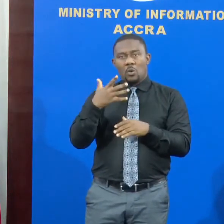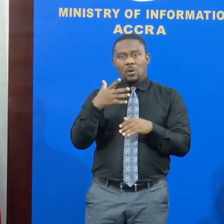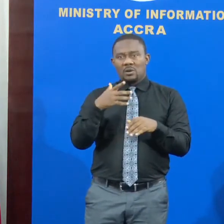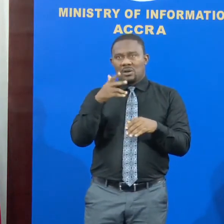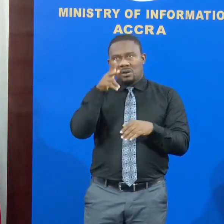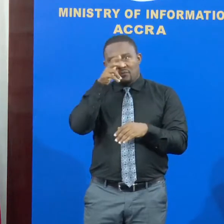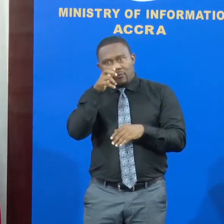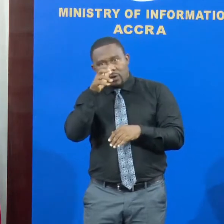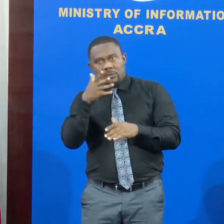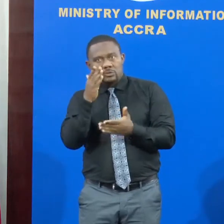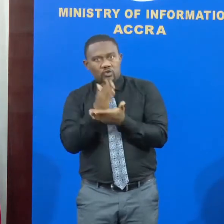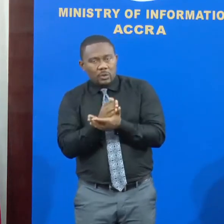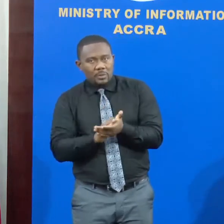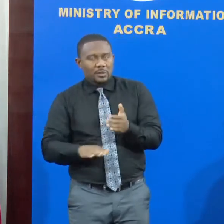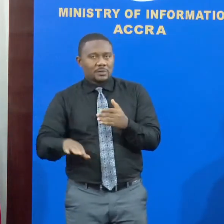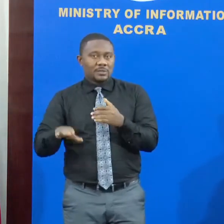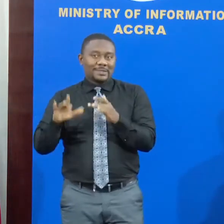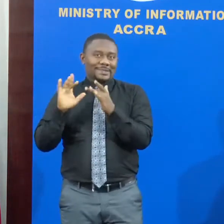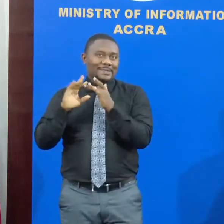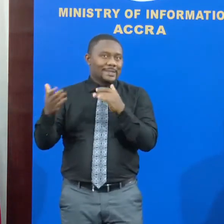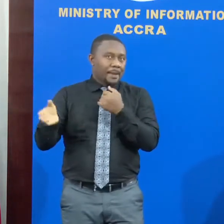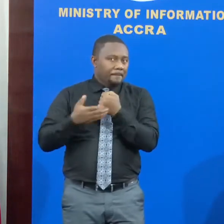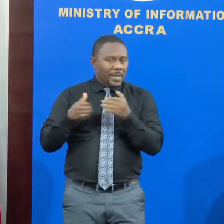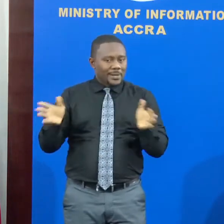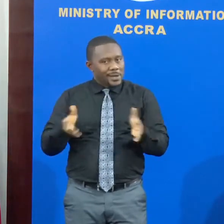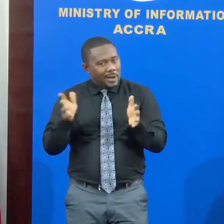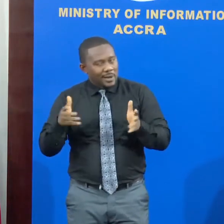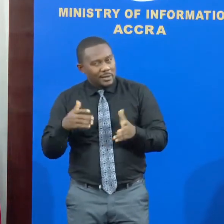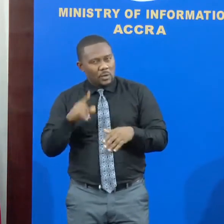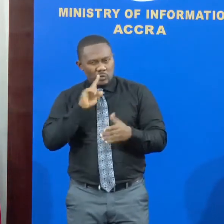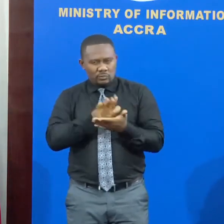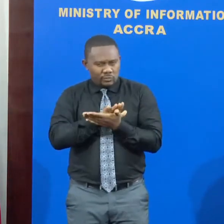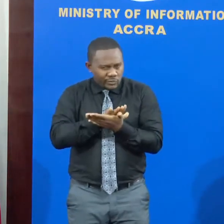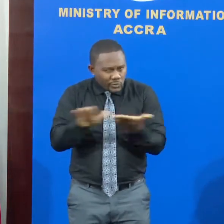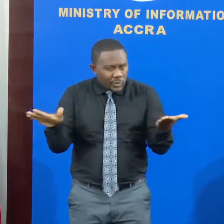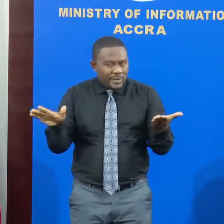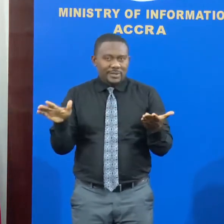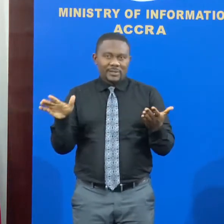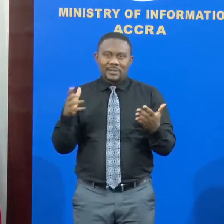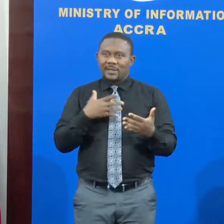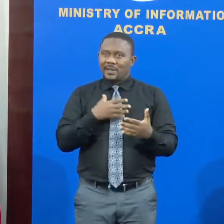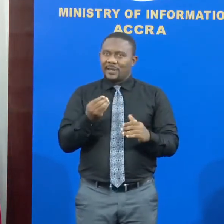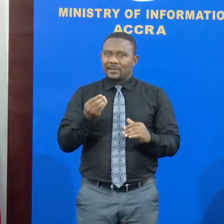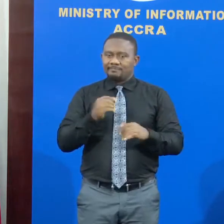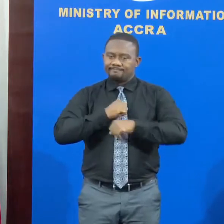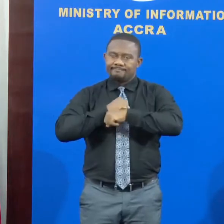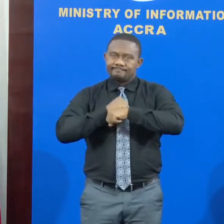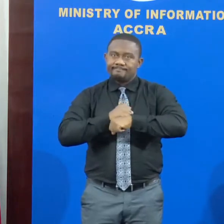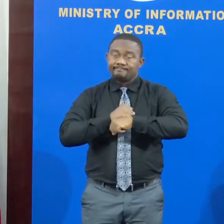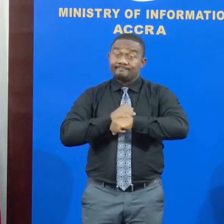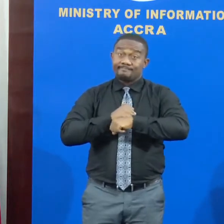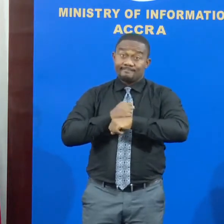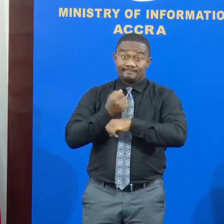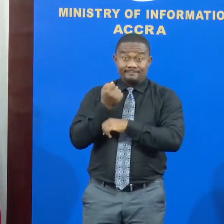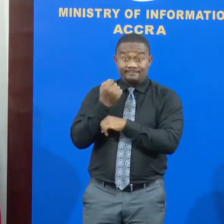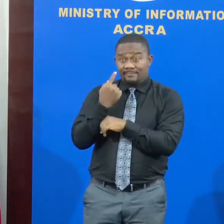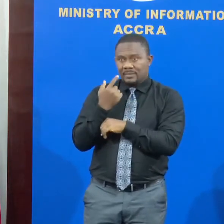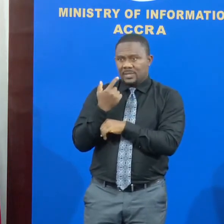mobile money digital banking, and we will also ensure transparency, compliance, and security, resulting